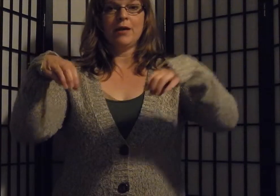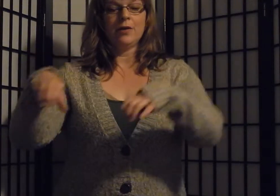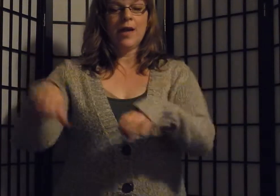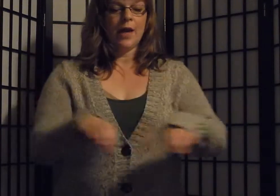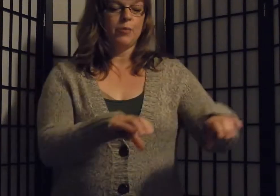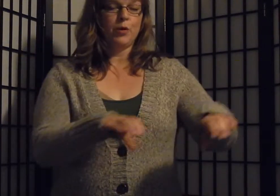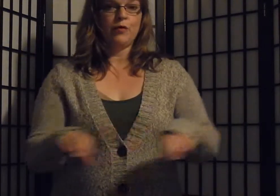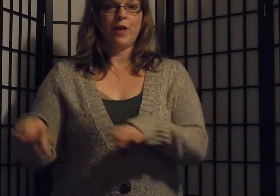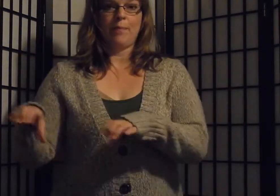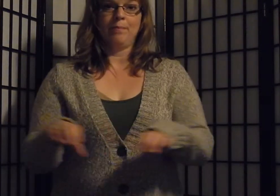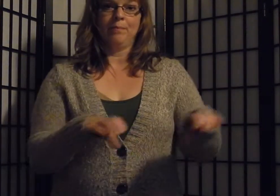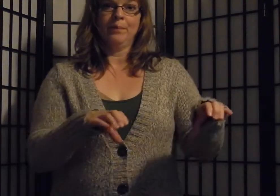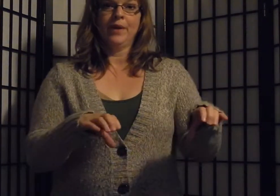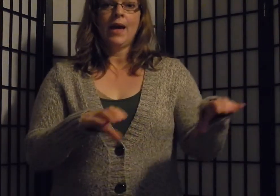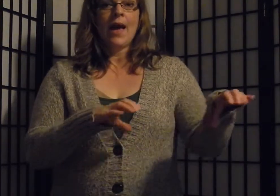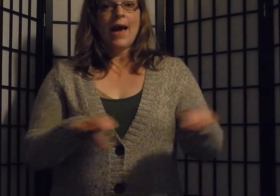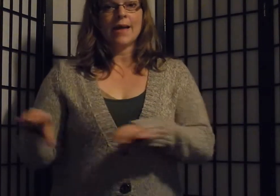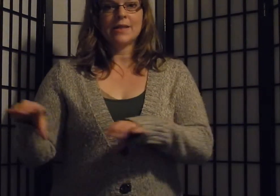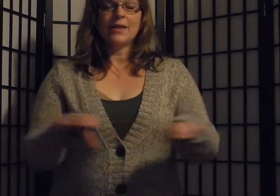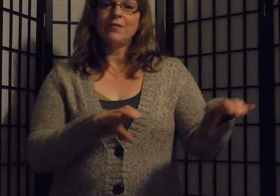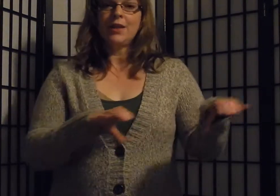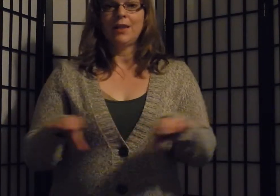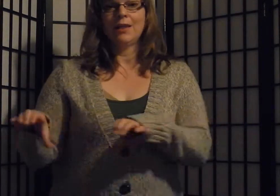down and move them. Activity.